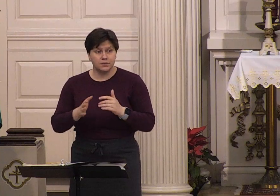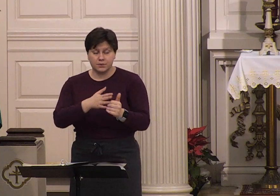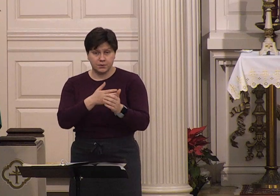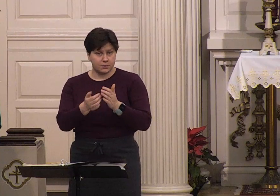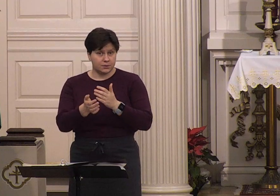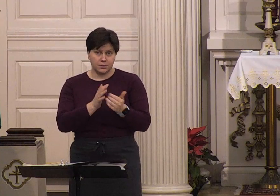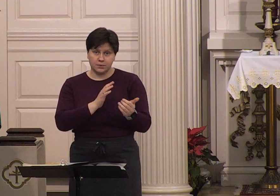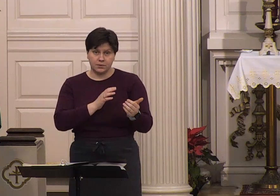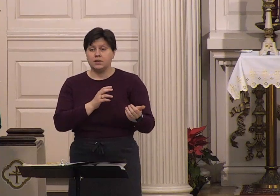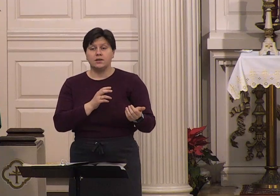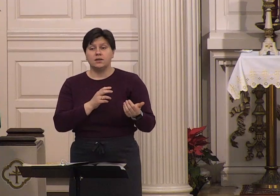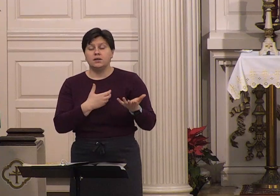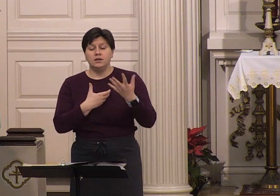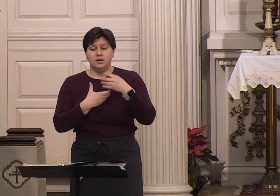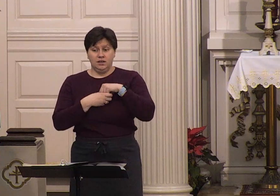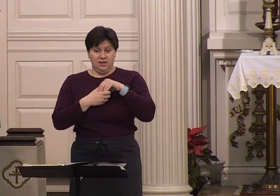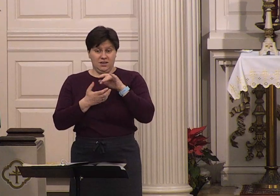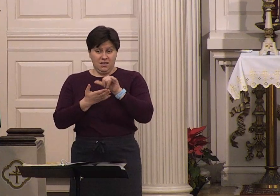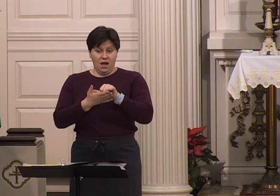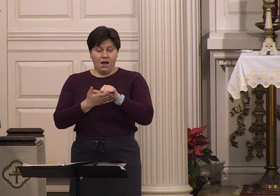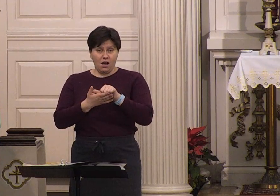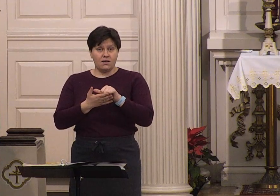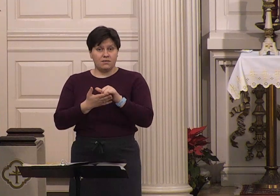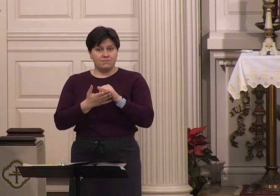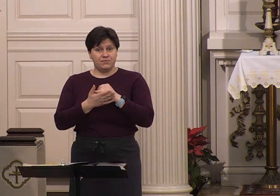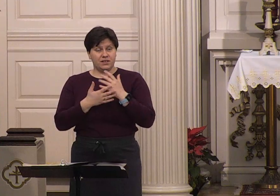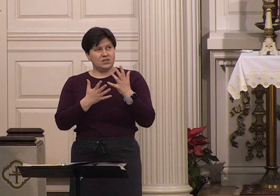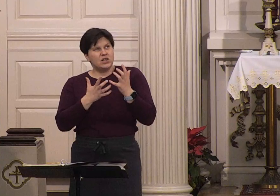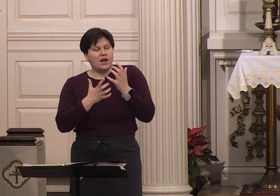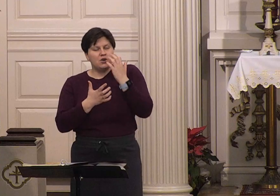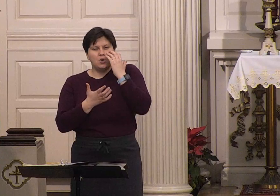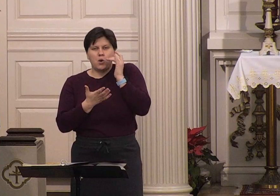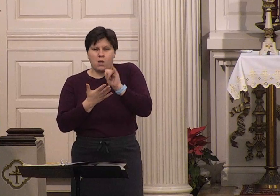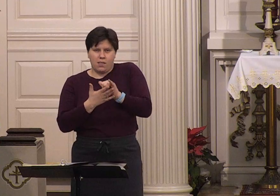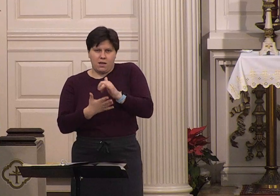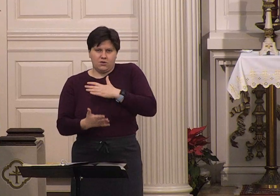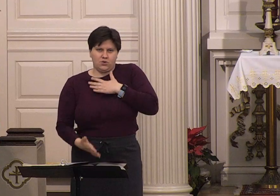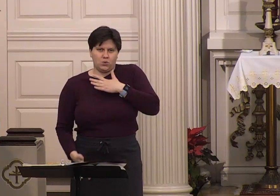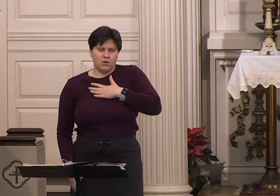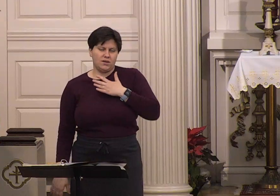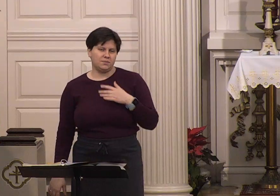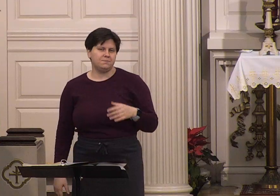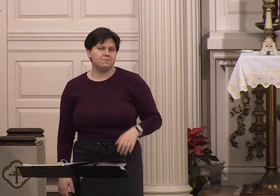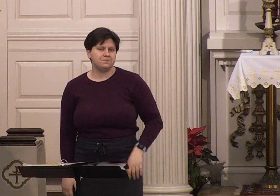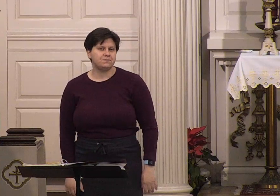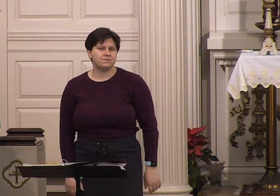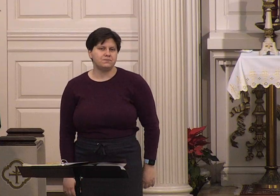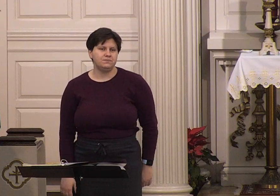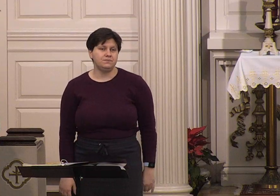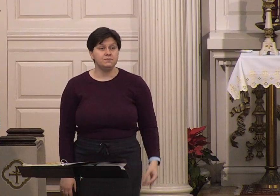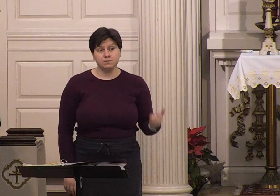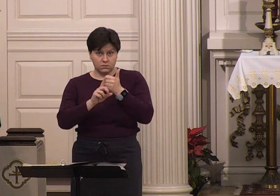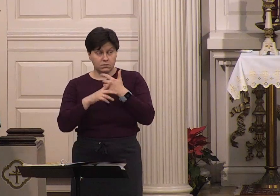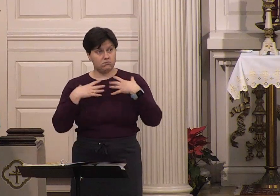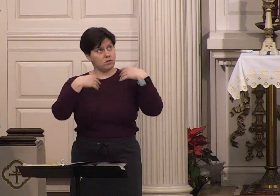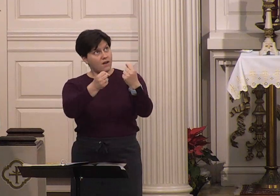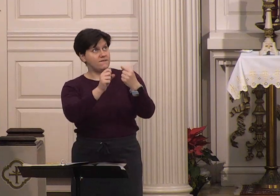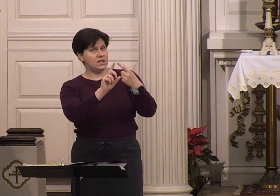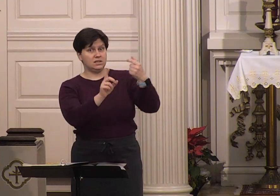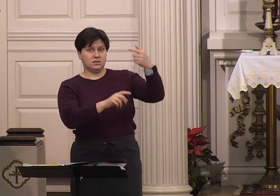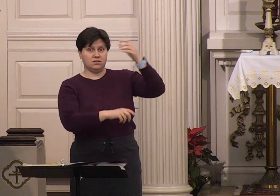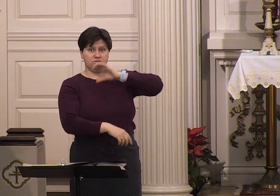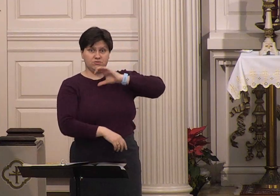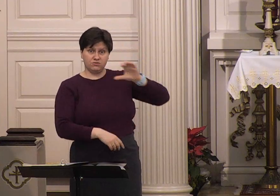desire to know that joy. If you have this confidence that comes from Christ,